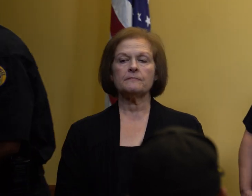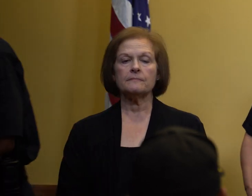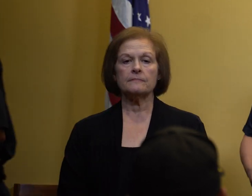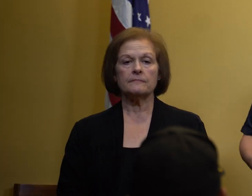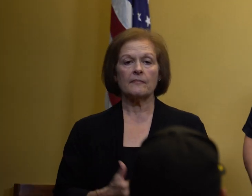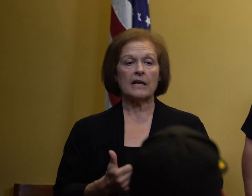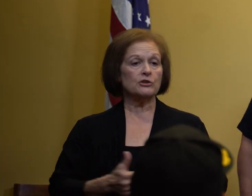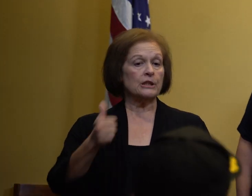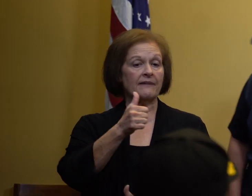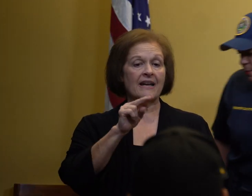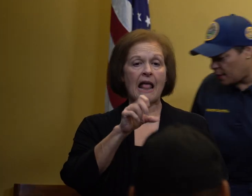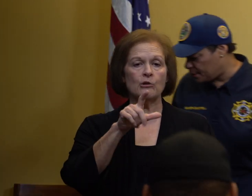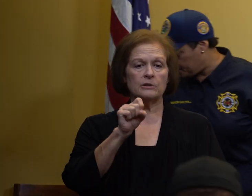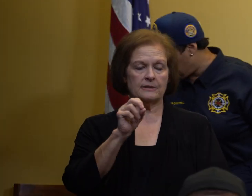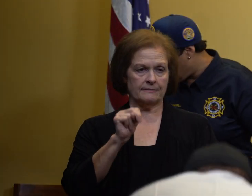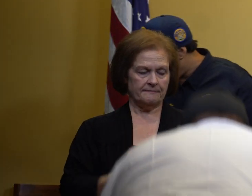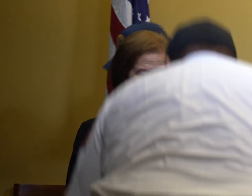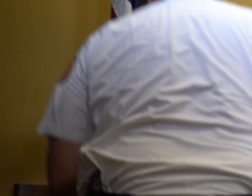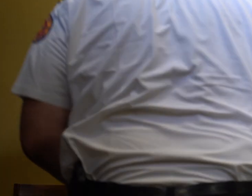now Chief Nelson.